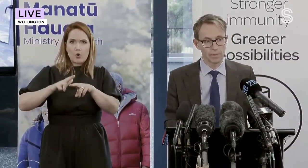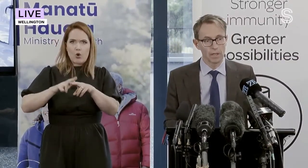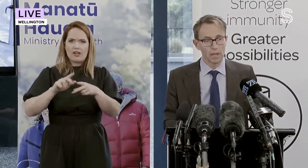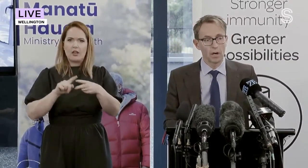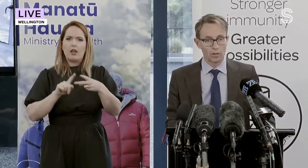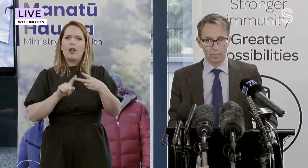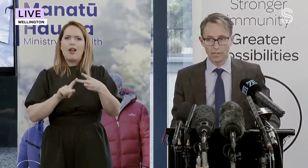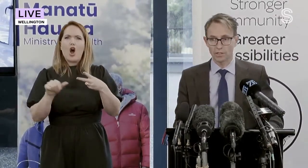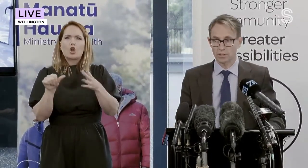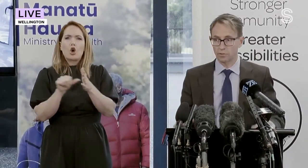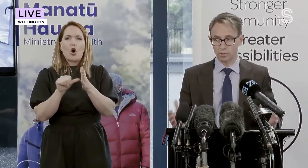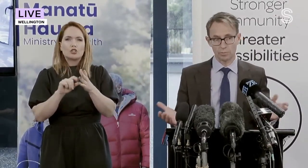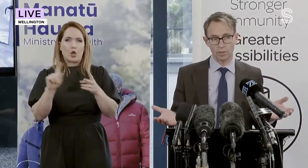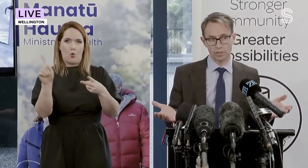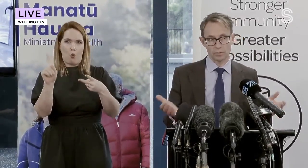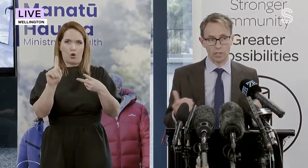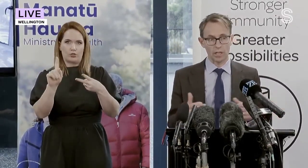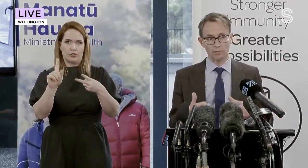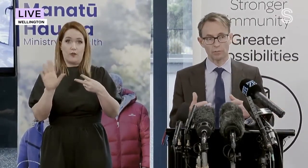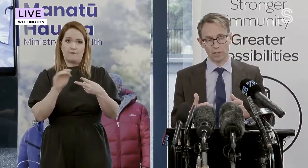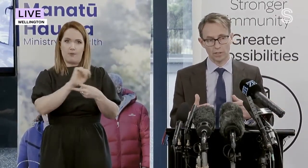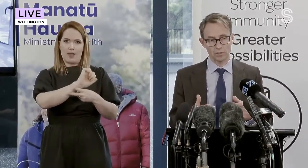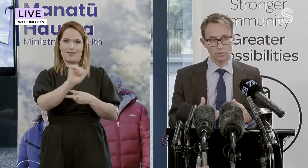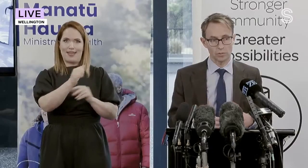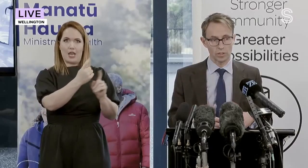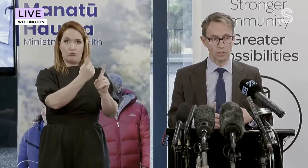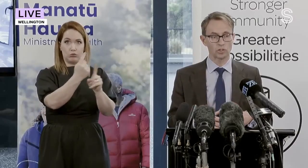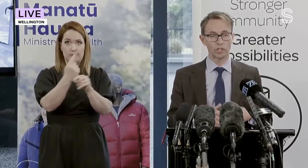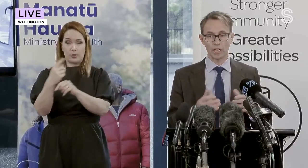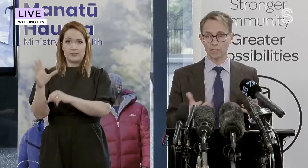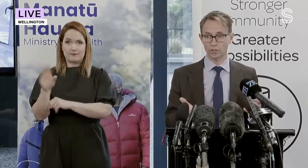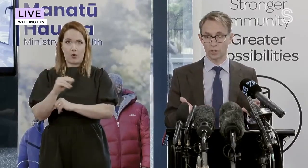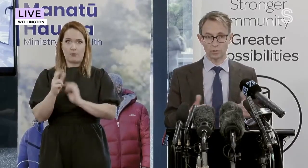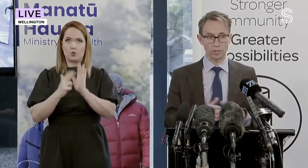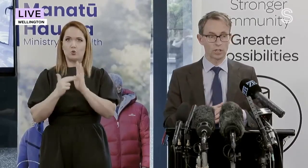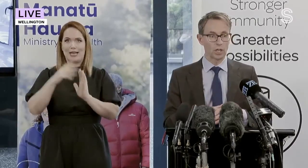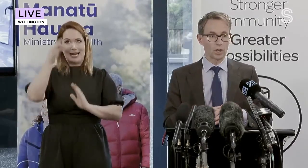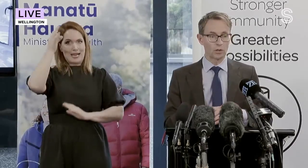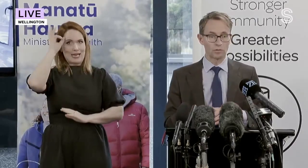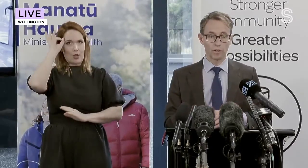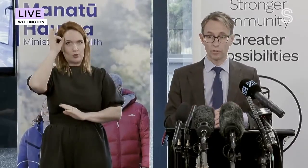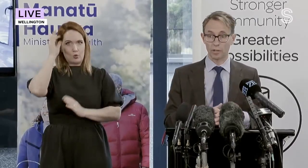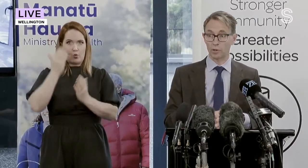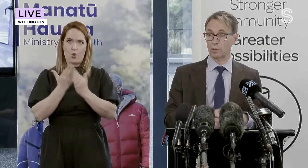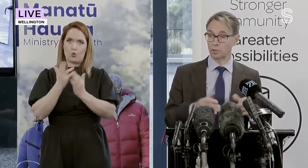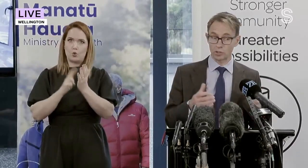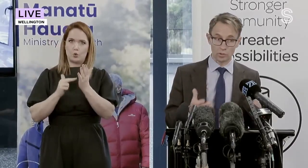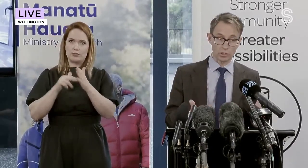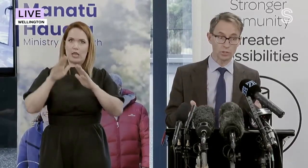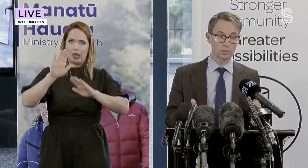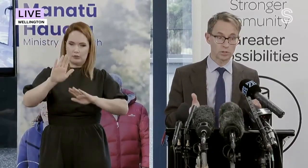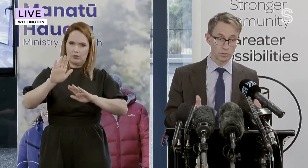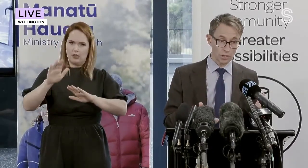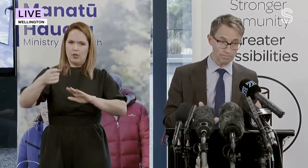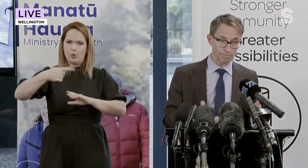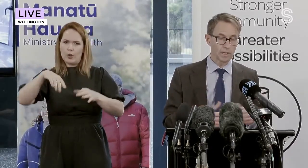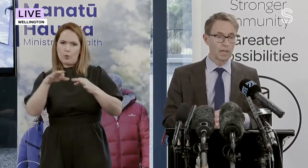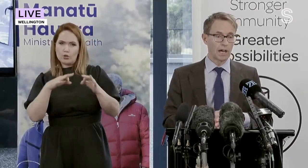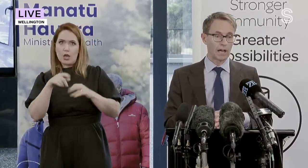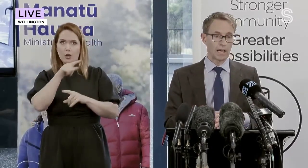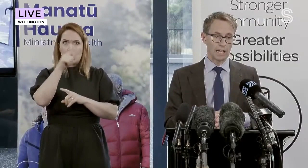cost. On the basis of the responses we had from the councils, we then triaged those who felt they were able to do it